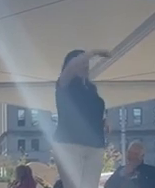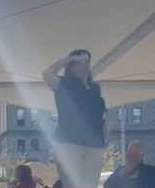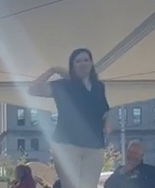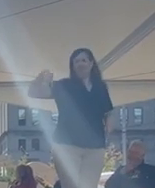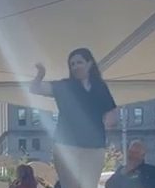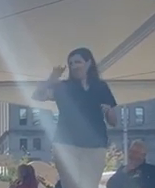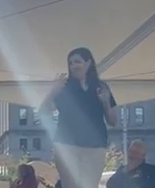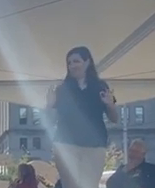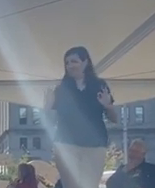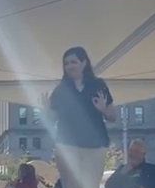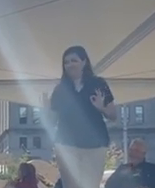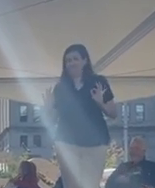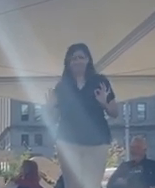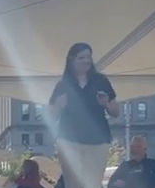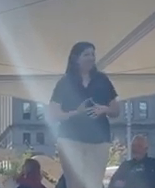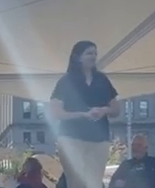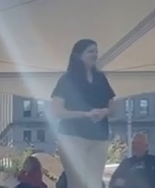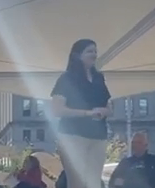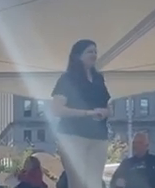downtown Cleveland.